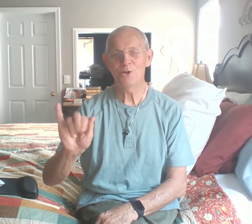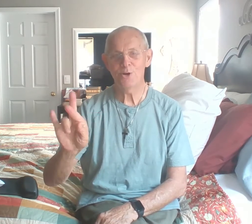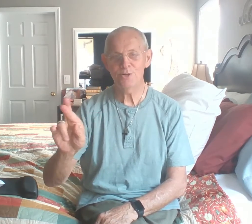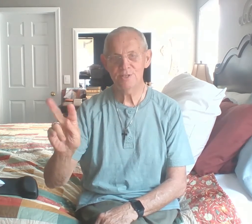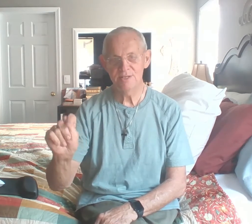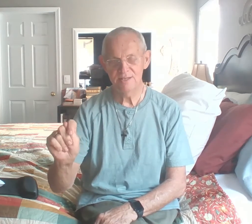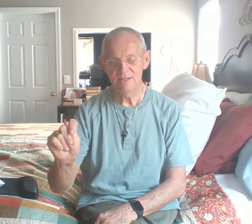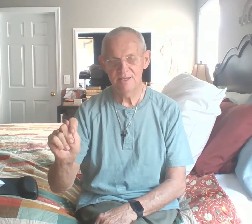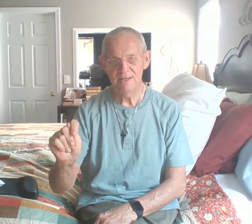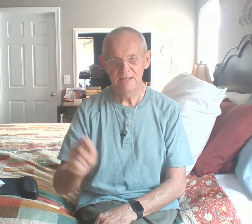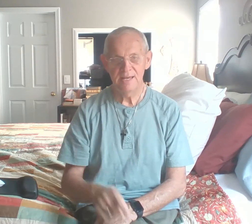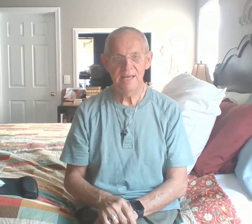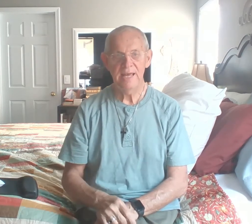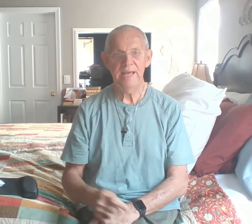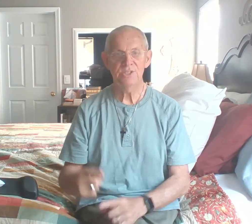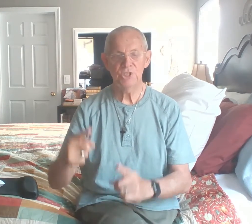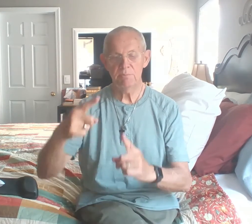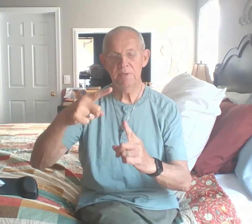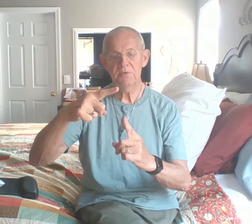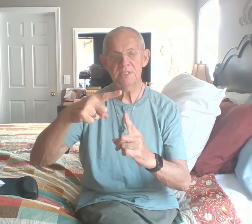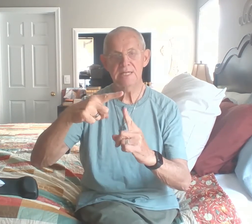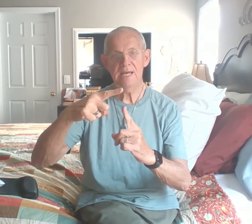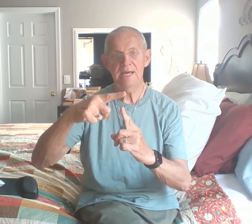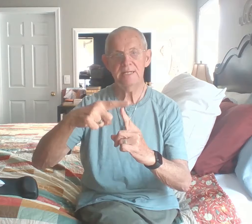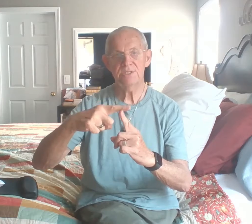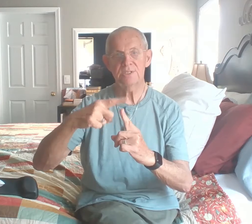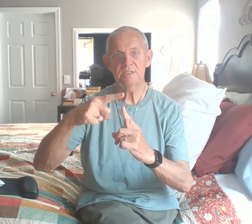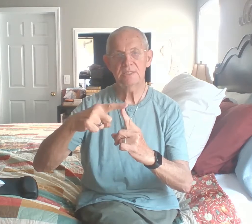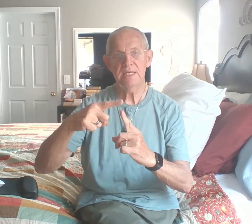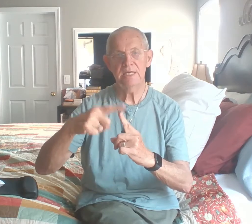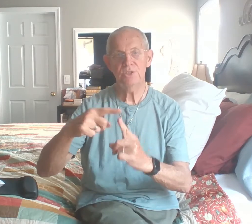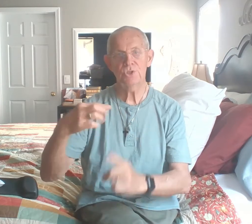T-shirt, and but the sign is T-shirt.